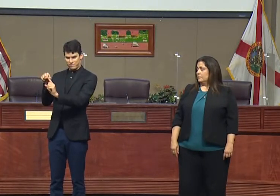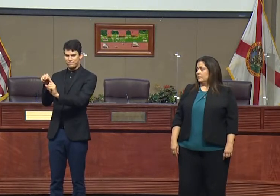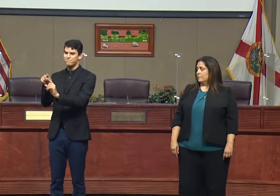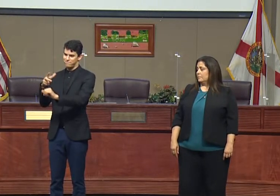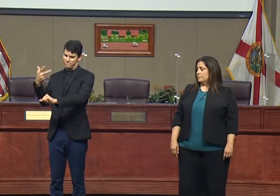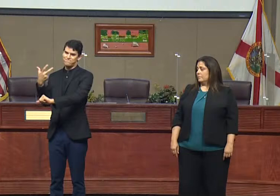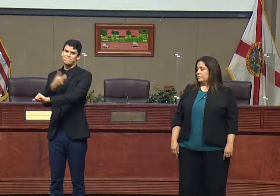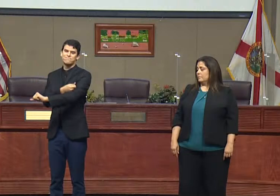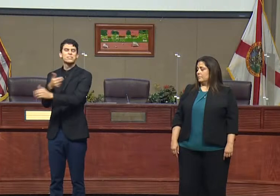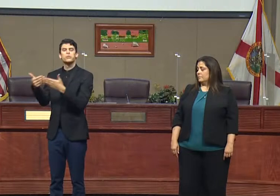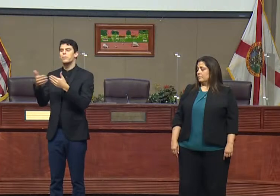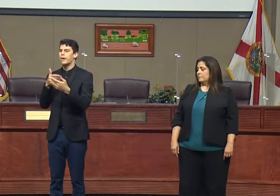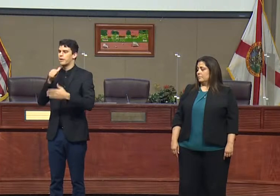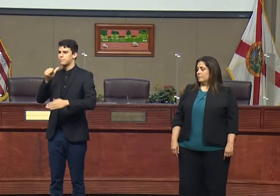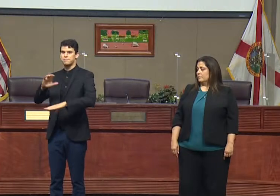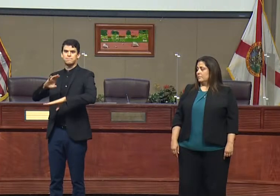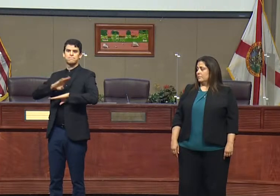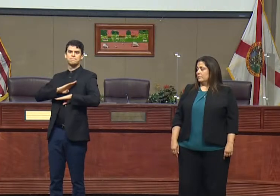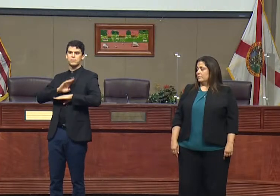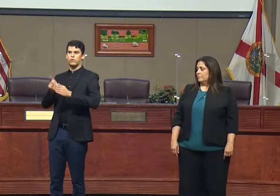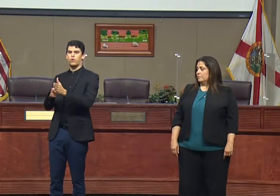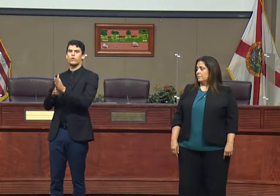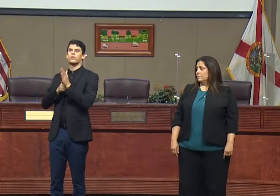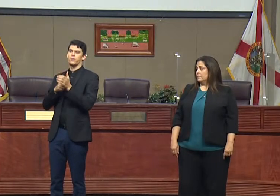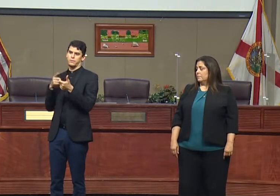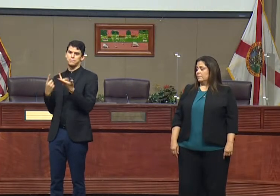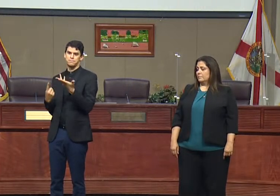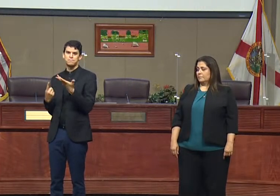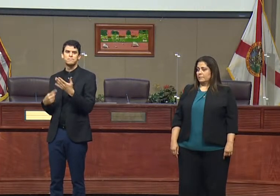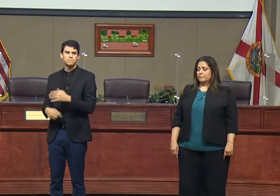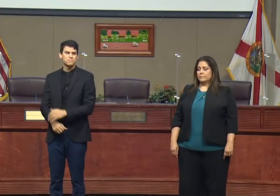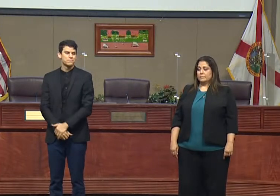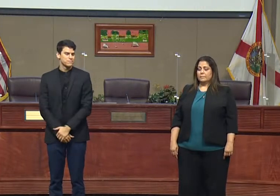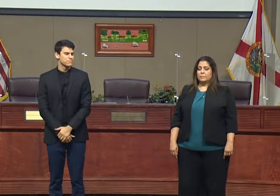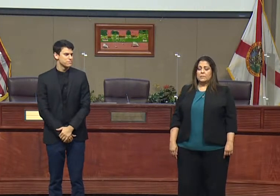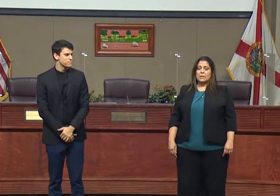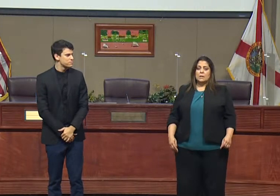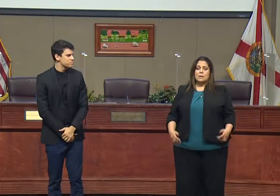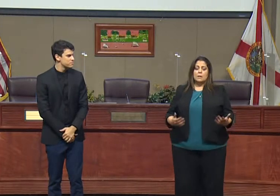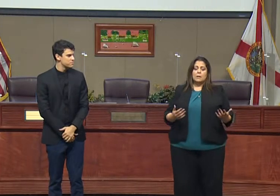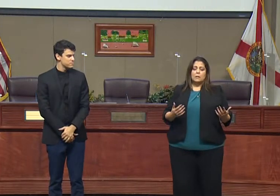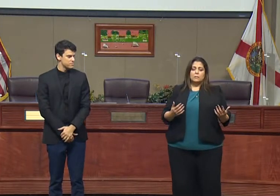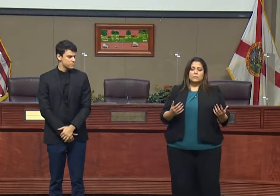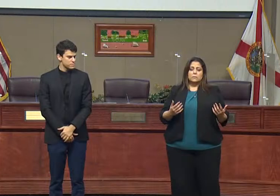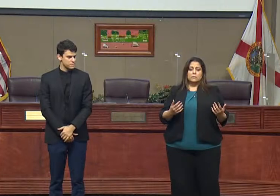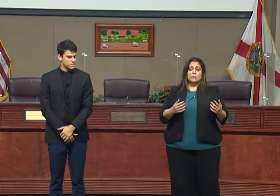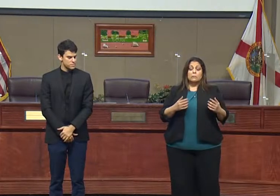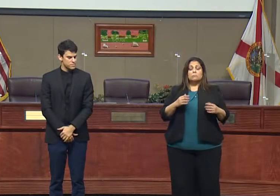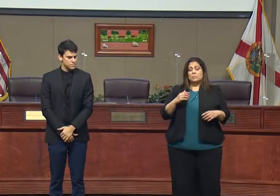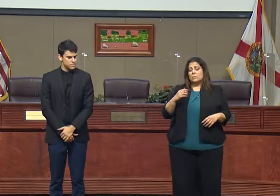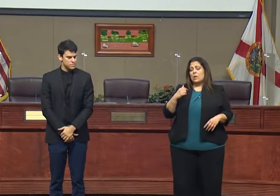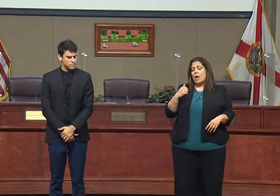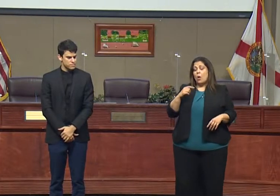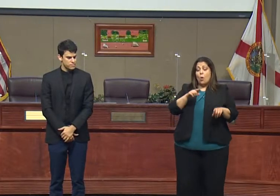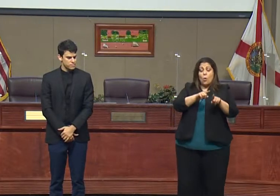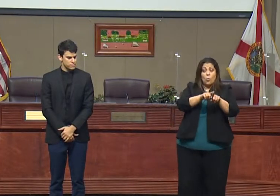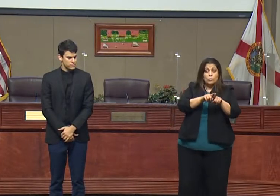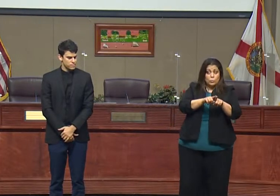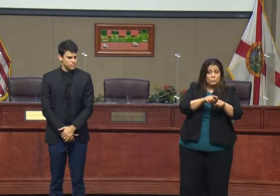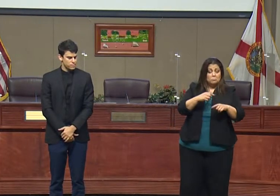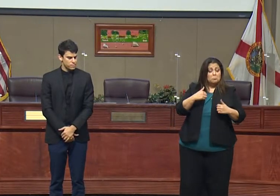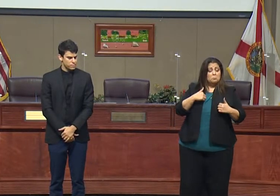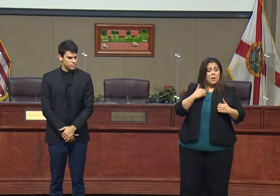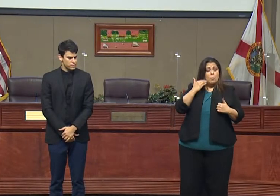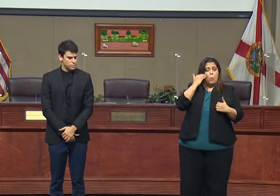con relación a la política de no desperdiciar vacunas que usted menciona. I'm also aware of